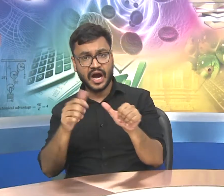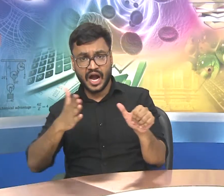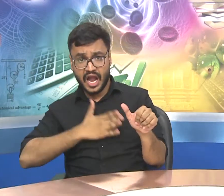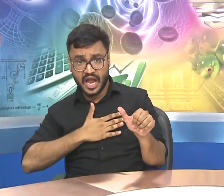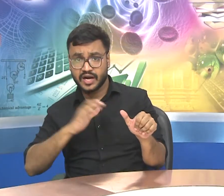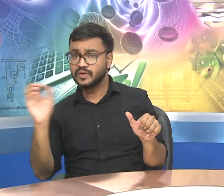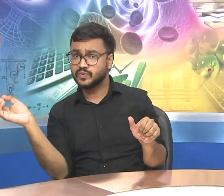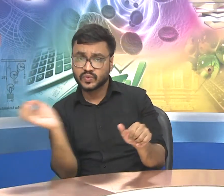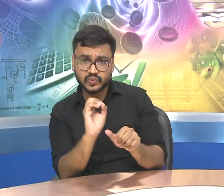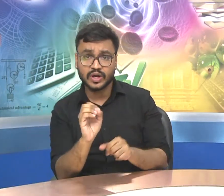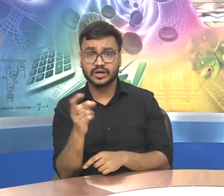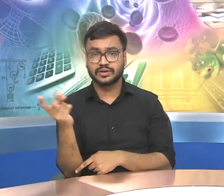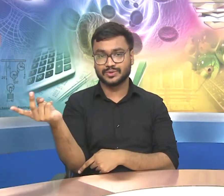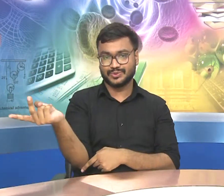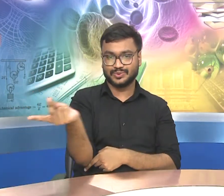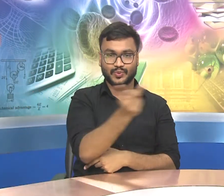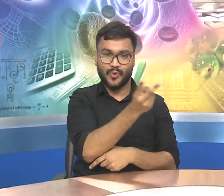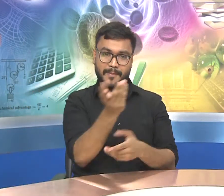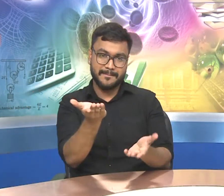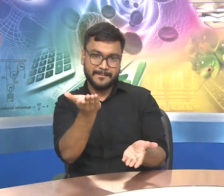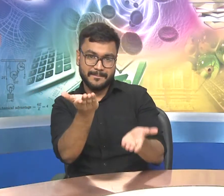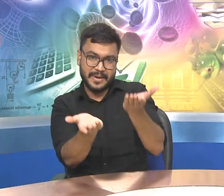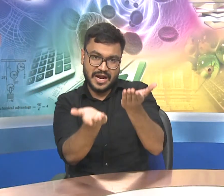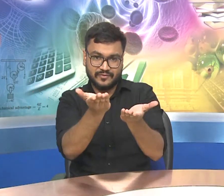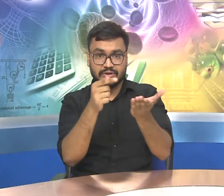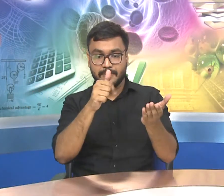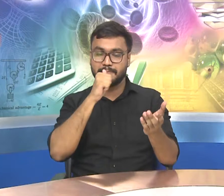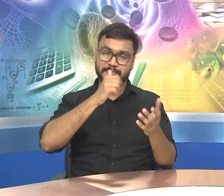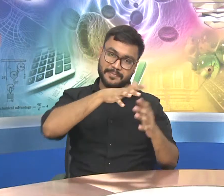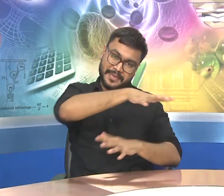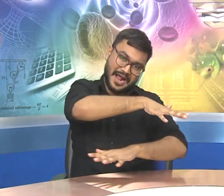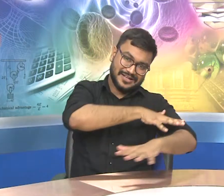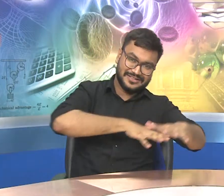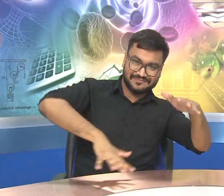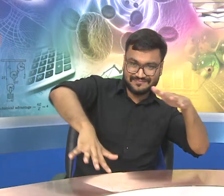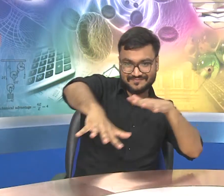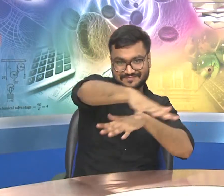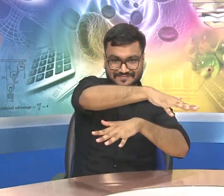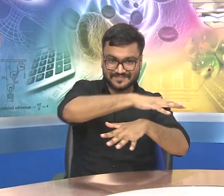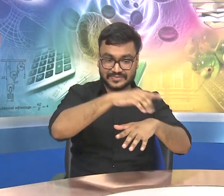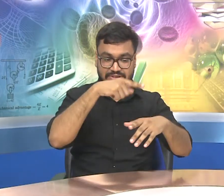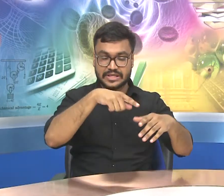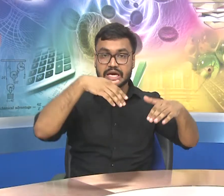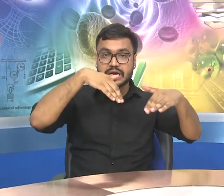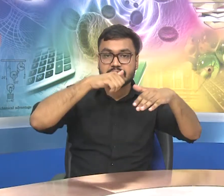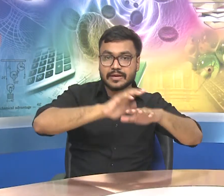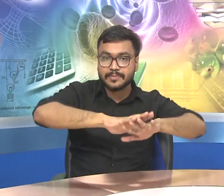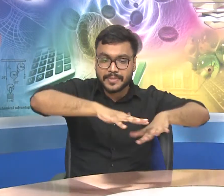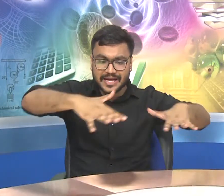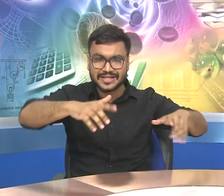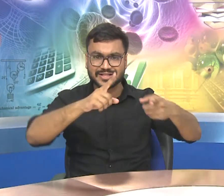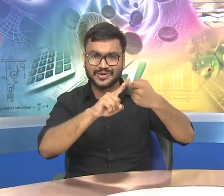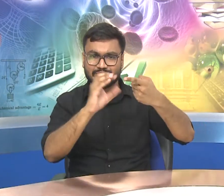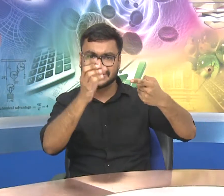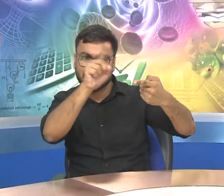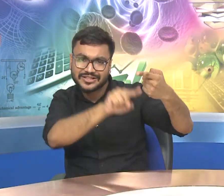Also, we had studied that the biotic, which is living, and abiotic, which is non-living